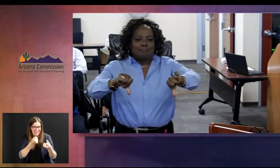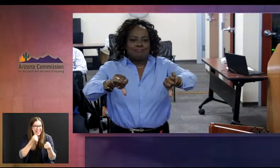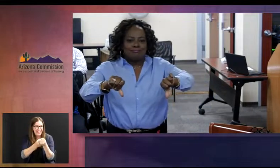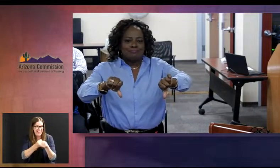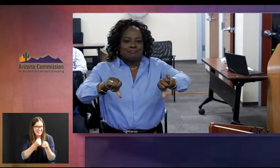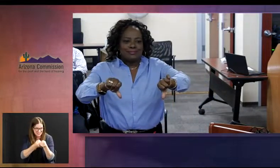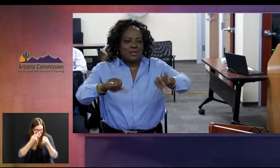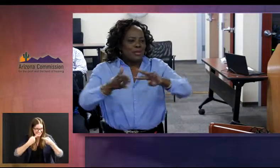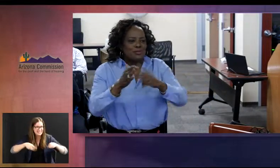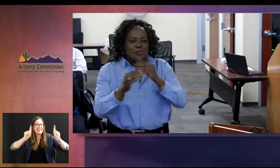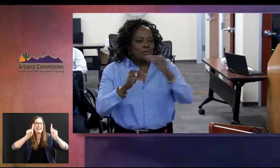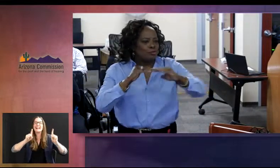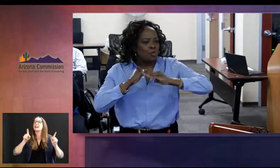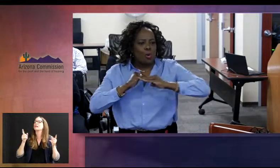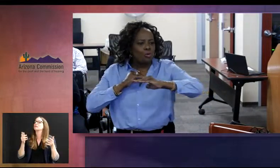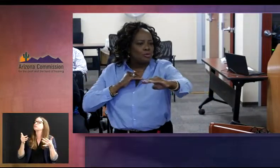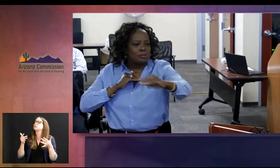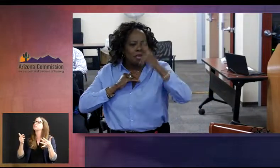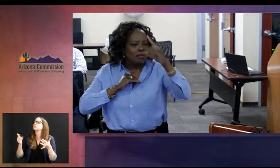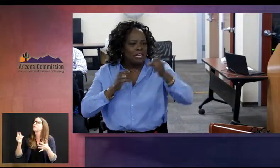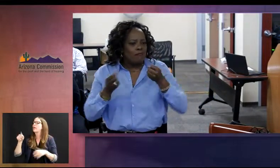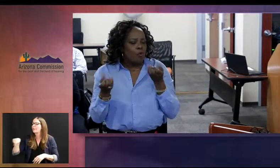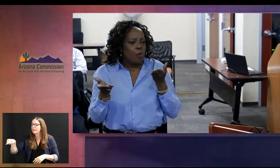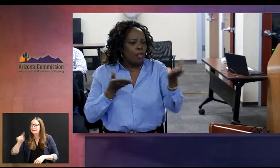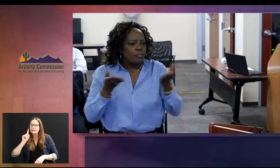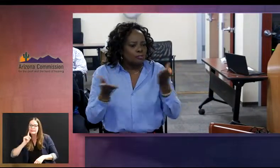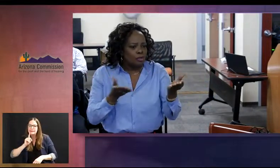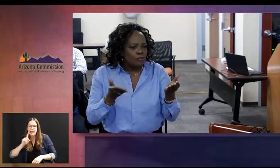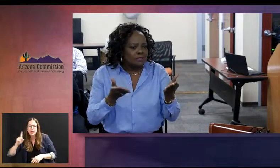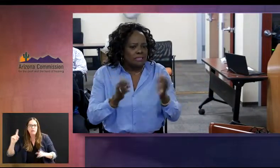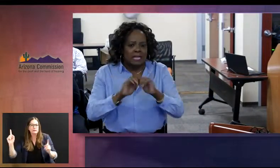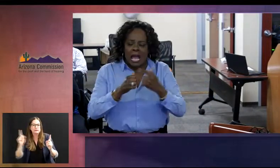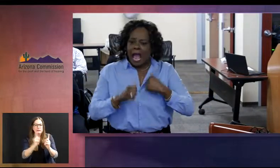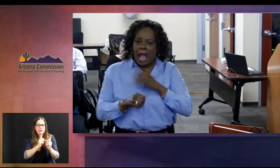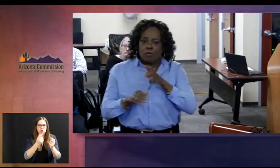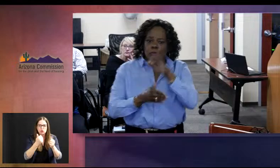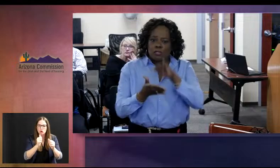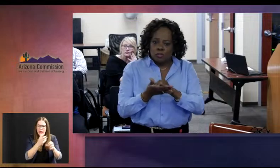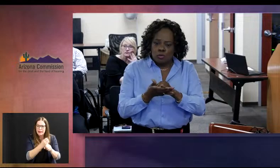to access those same services are then denied.